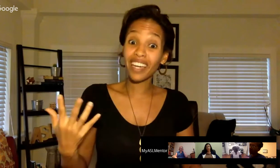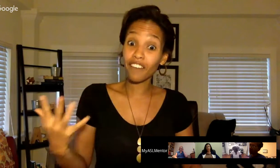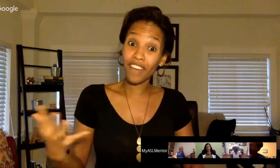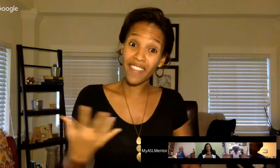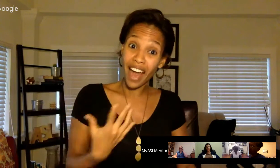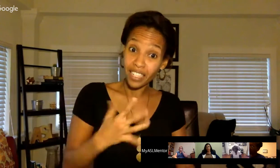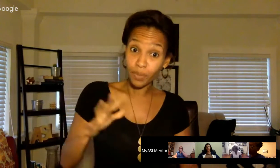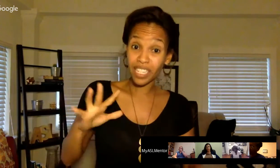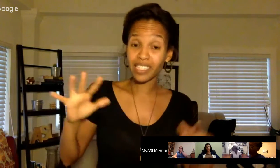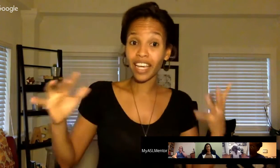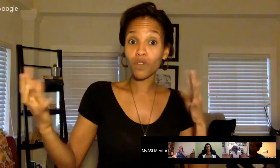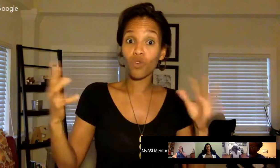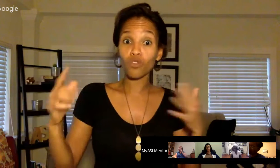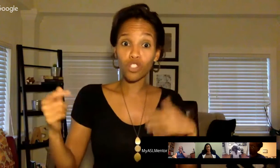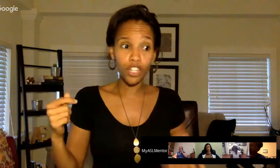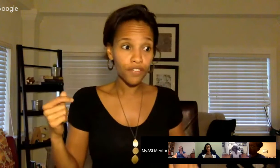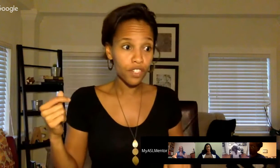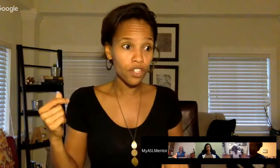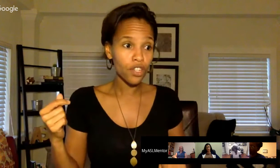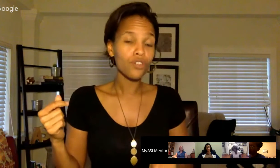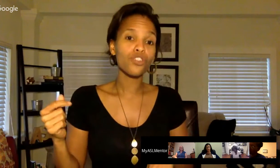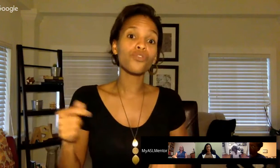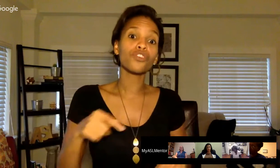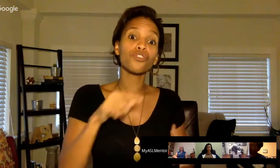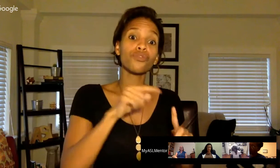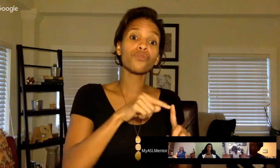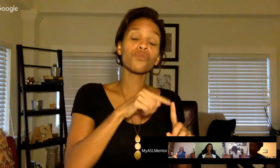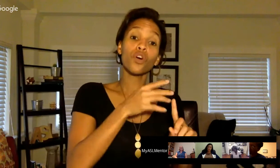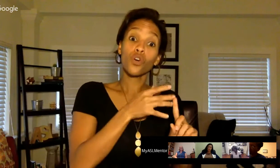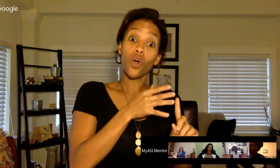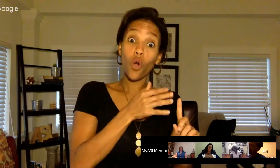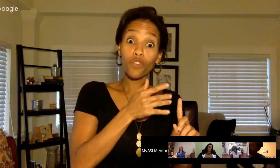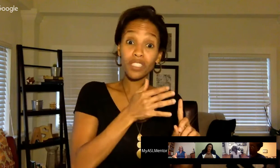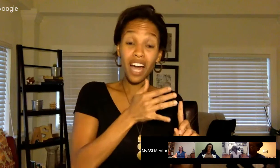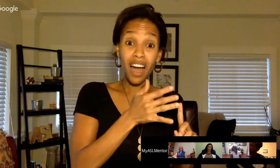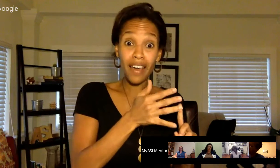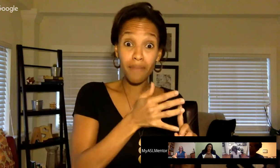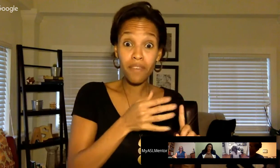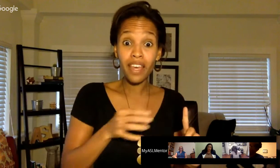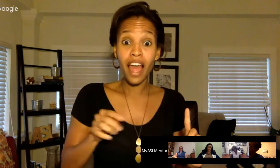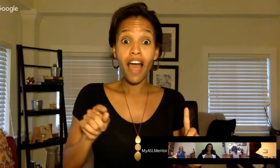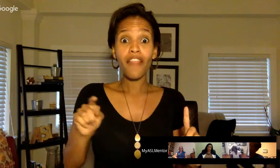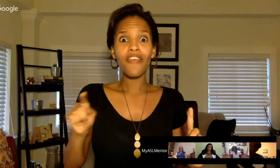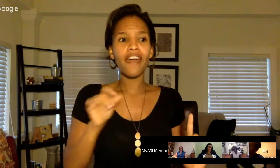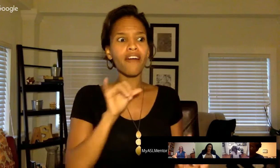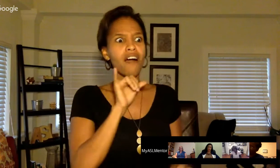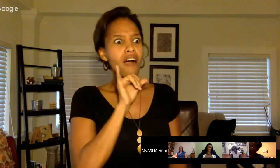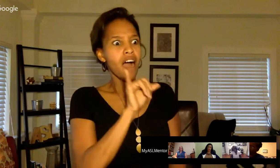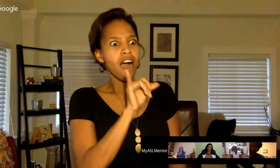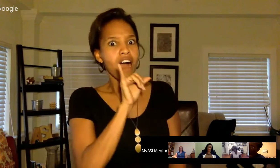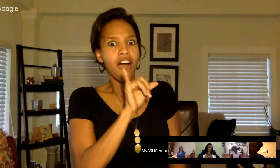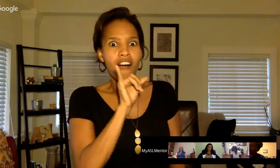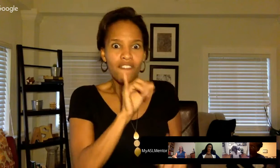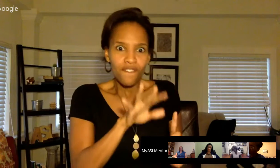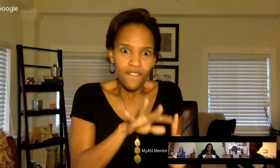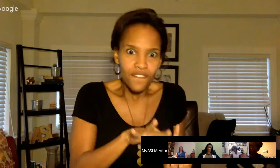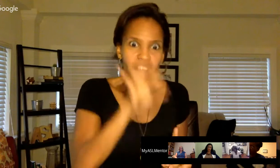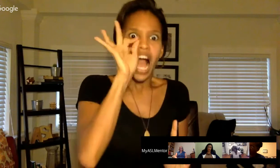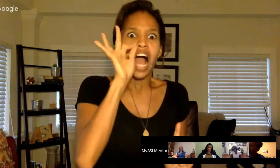Another way to convey that is with a slight role shift. So you could do over time,